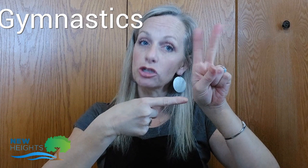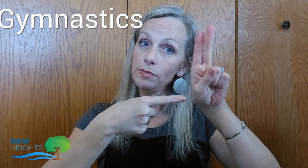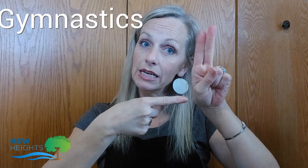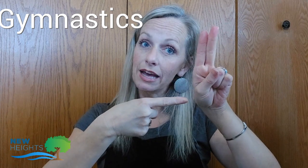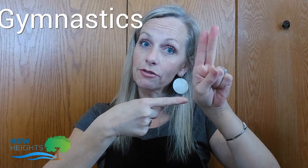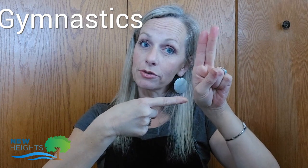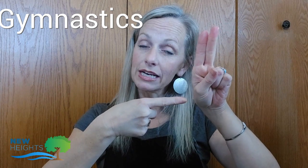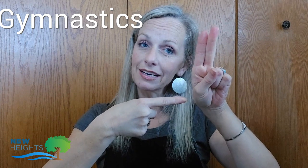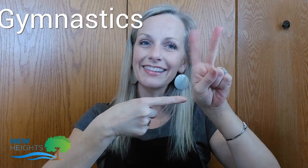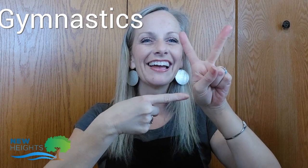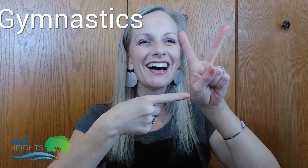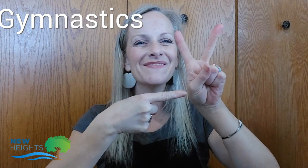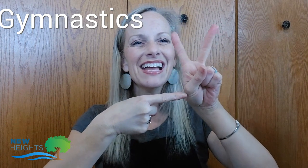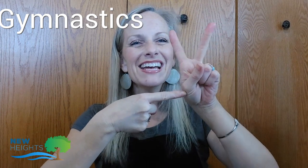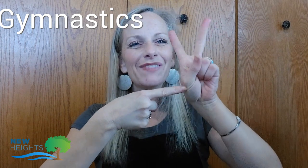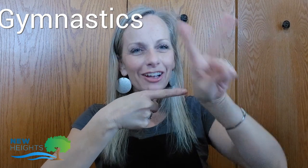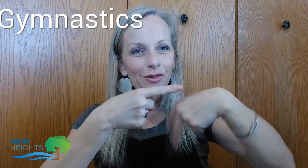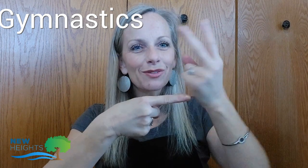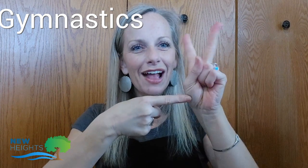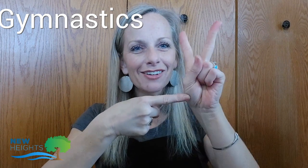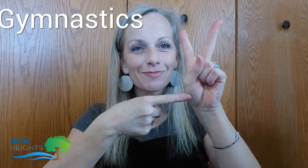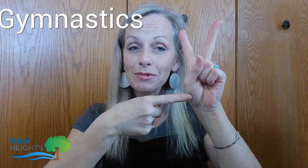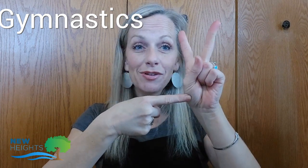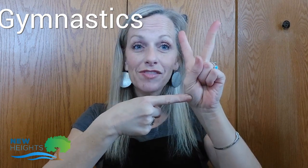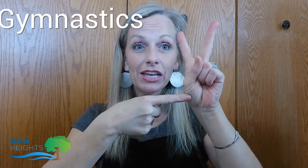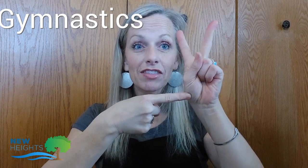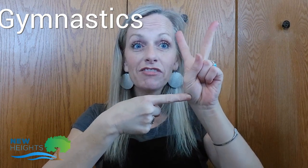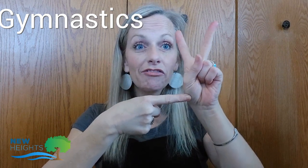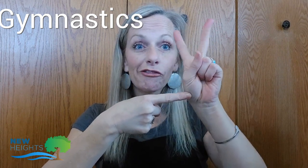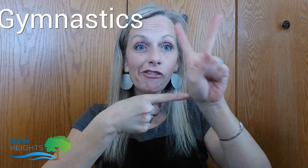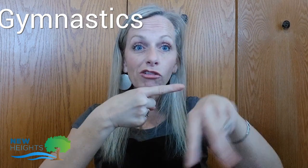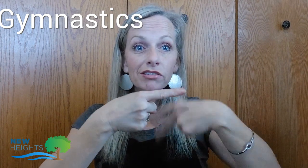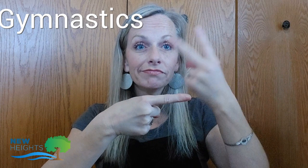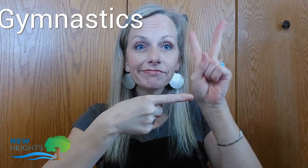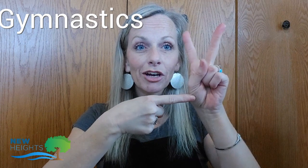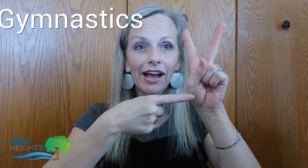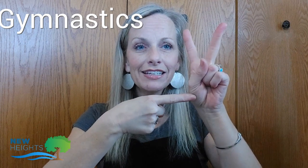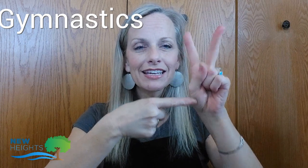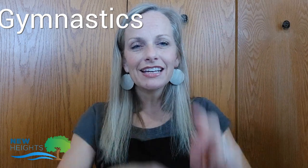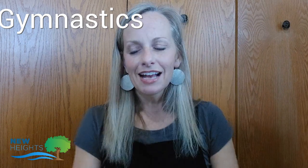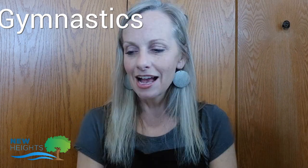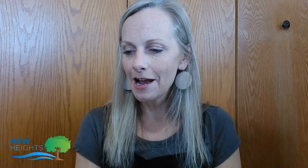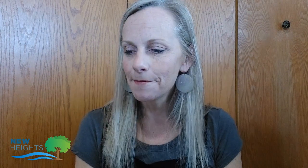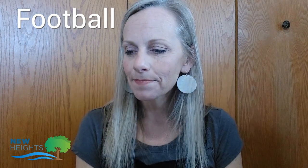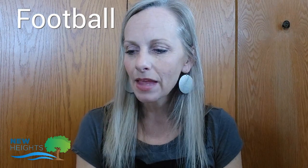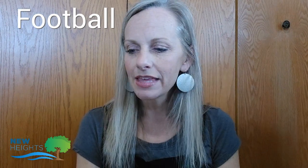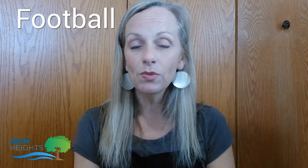should be together though, technically, but it goes around. Maybe you even think of the V for vault. All right. Then we